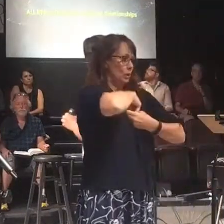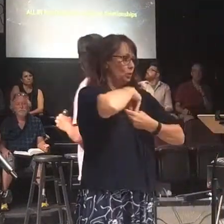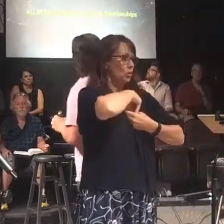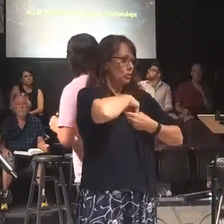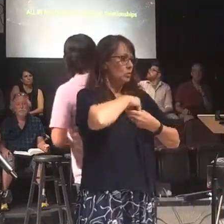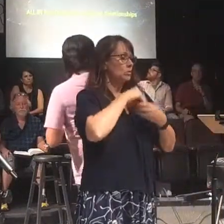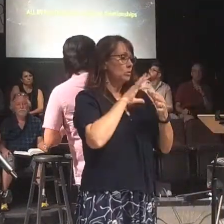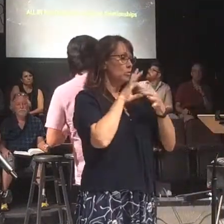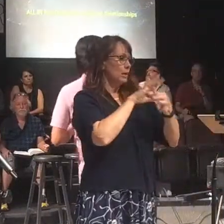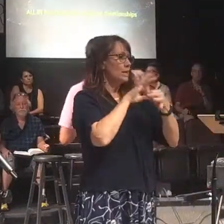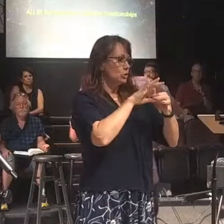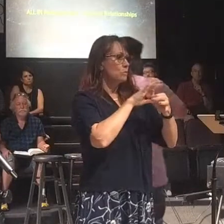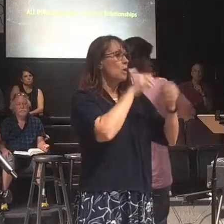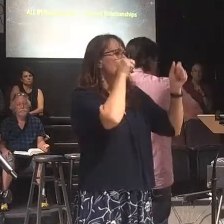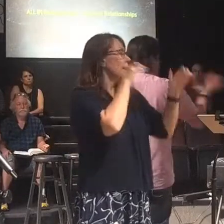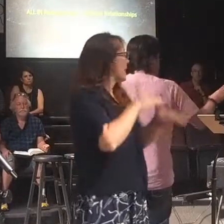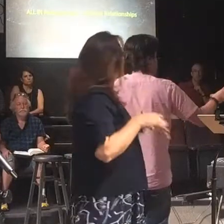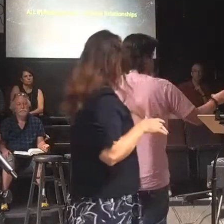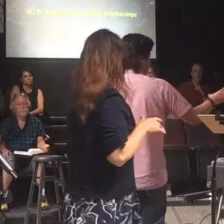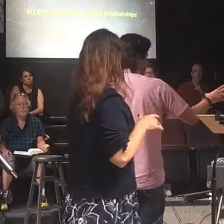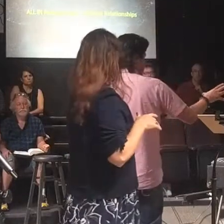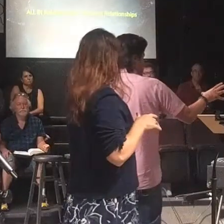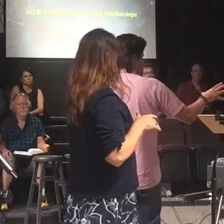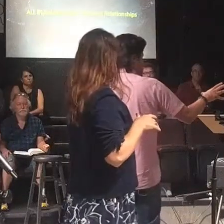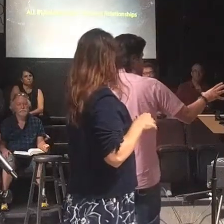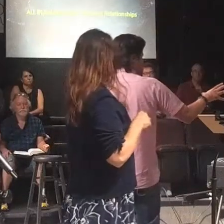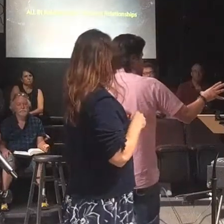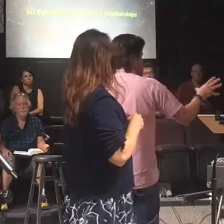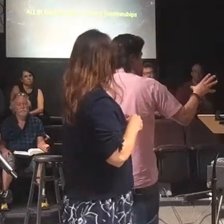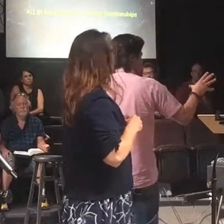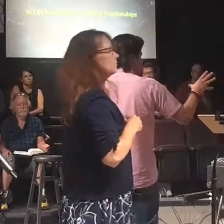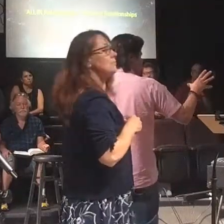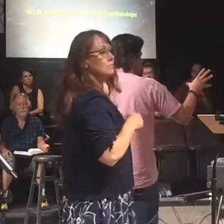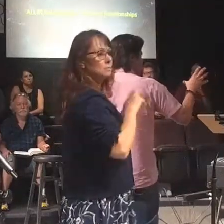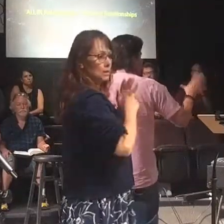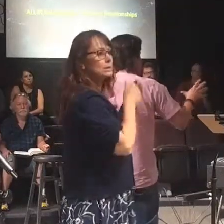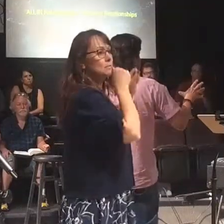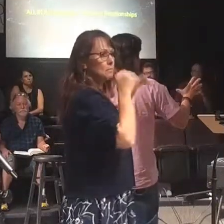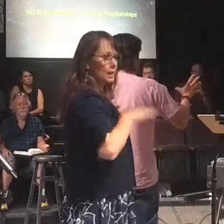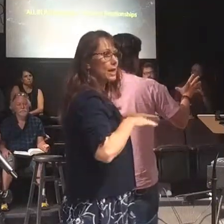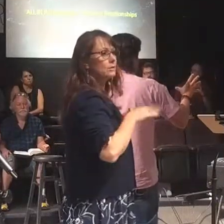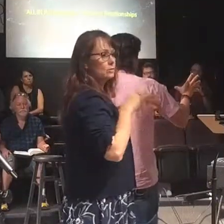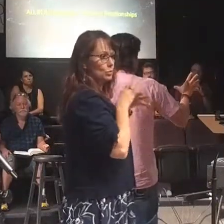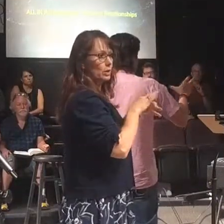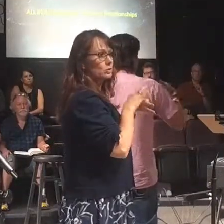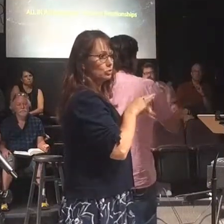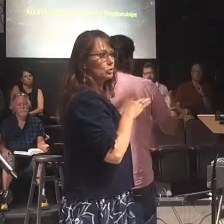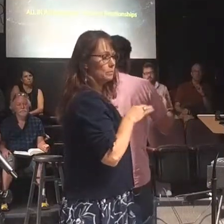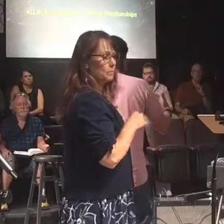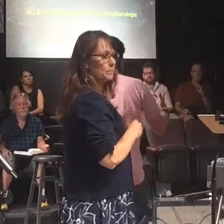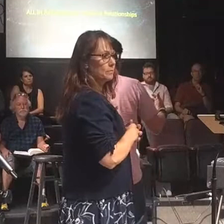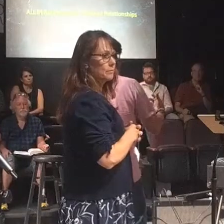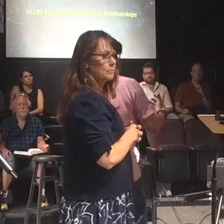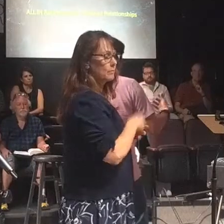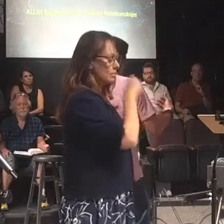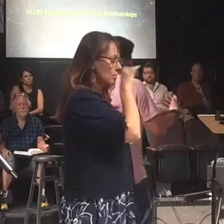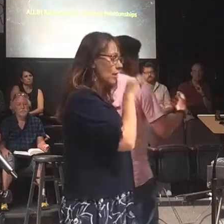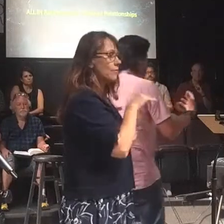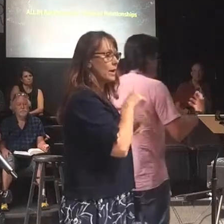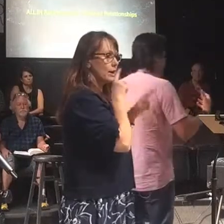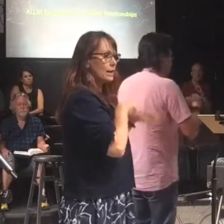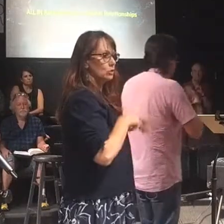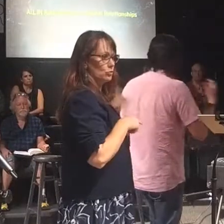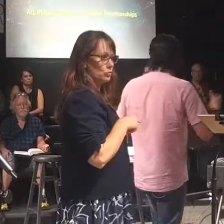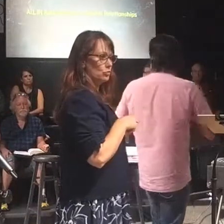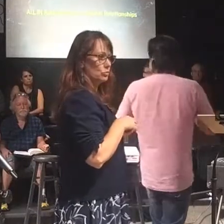I'm going to decipher this because the whole book is about that. And I love this answer